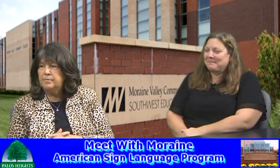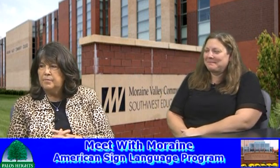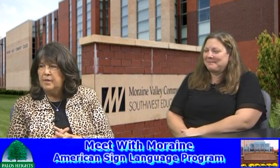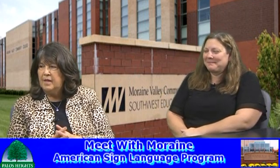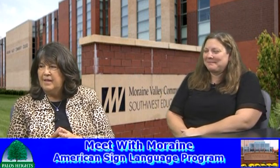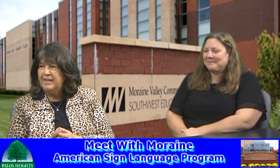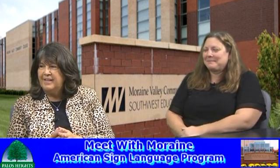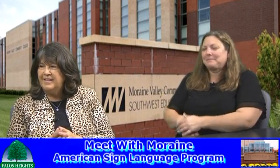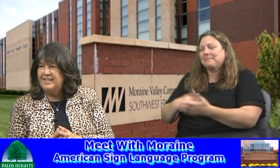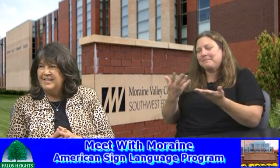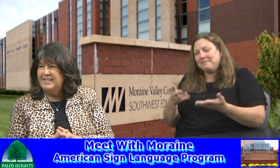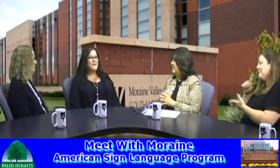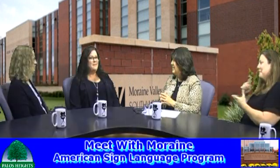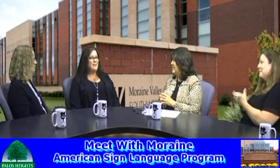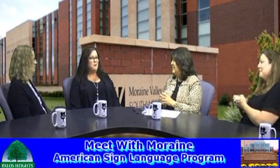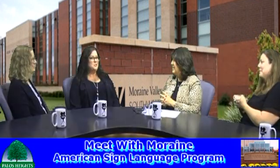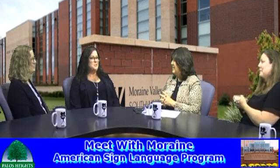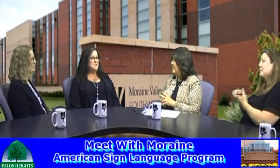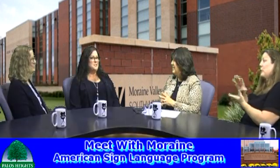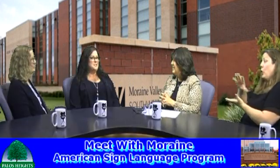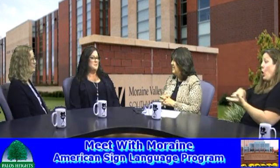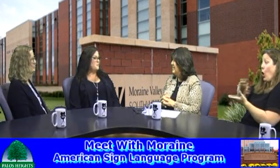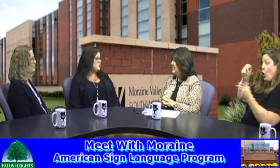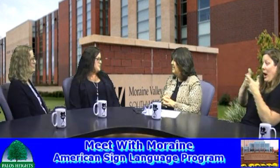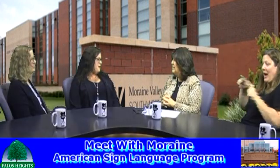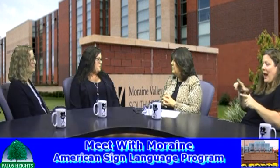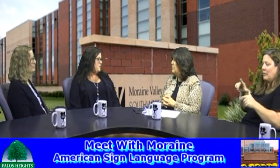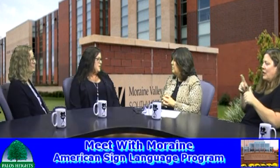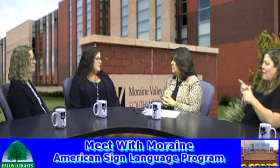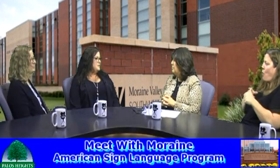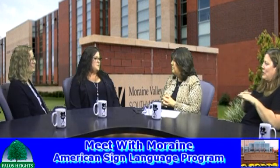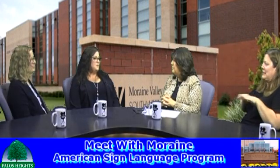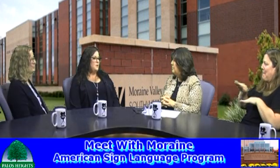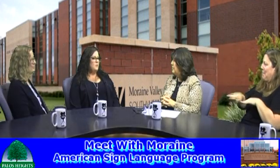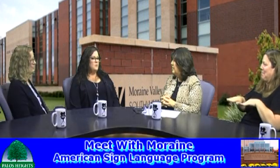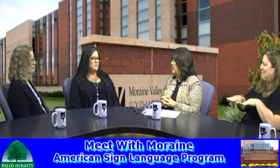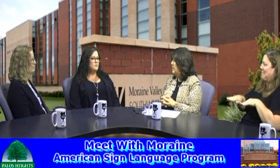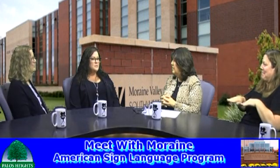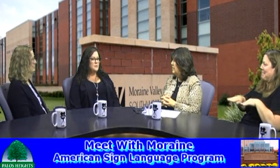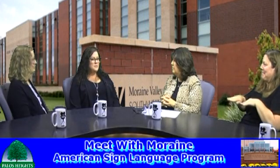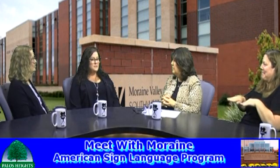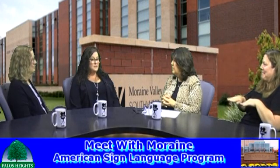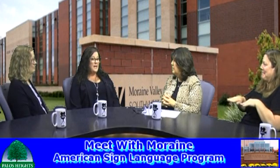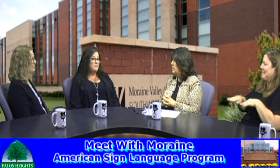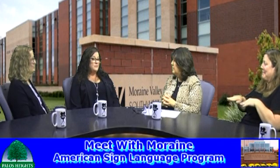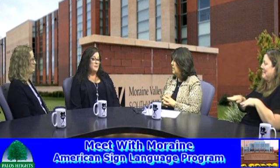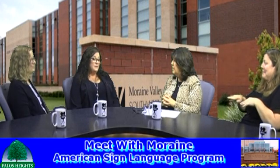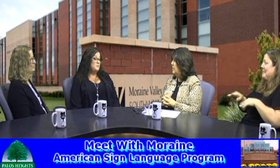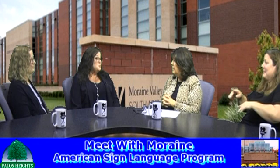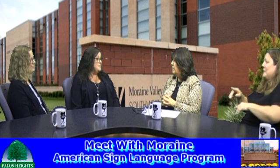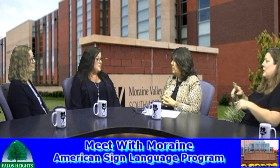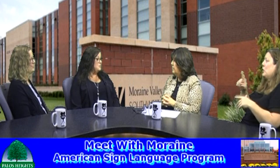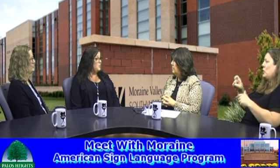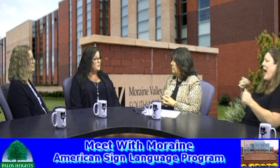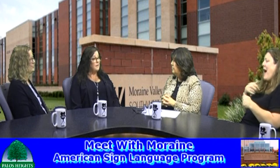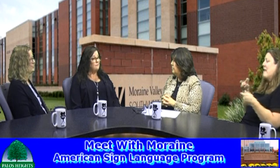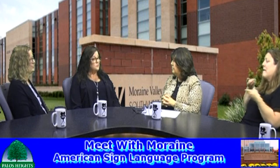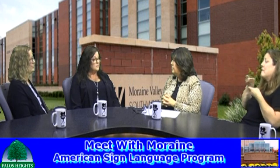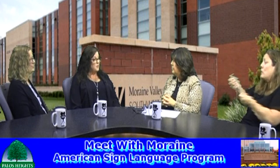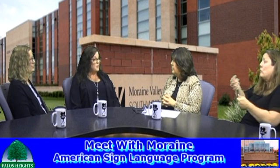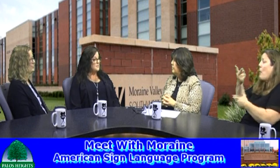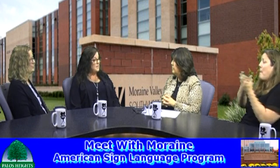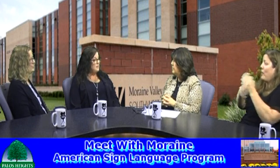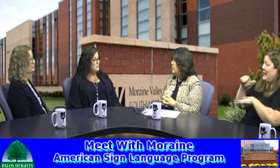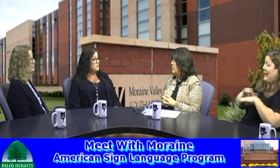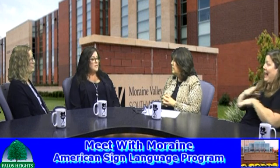Really, learning the language is just the first step. So the first step is to have a fluency in both